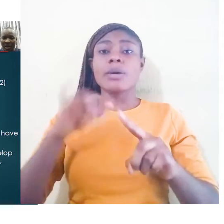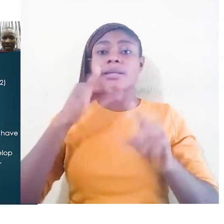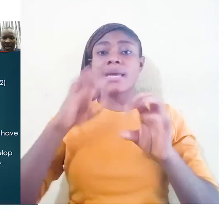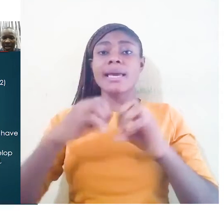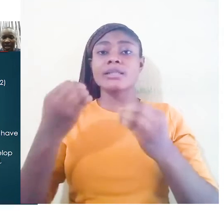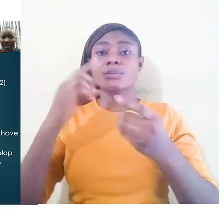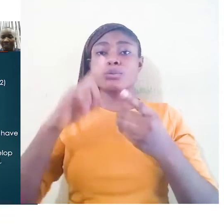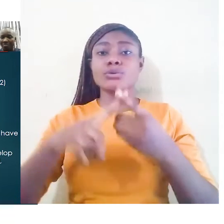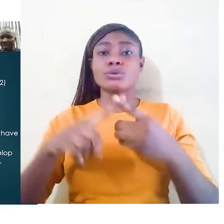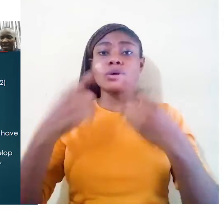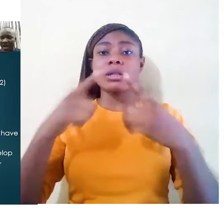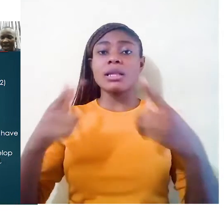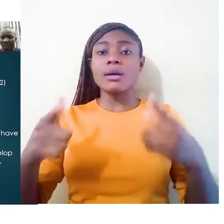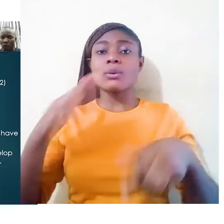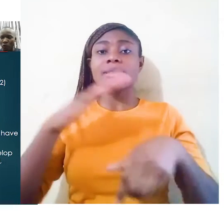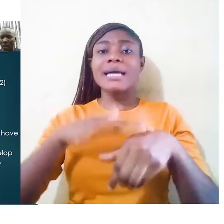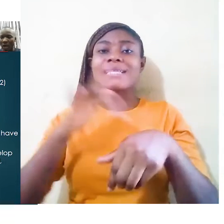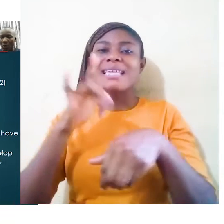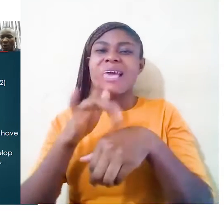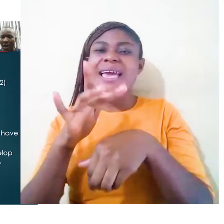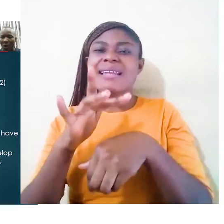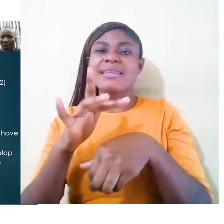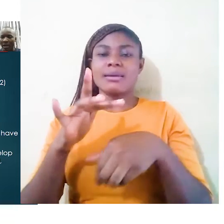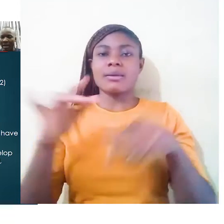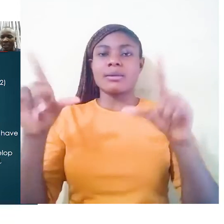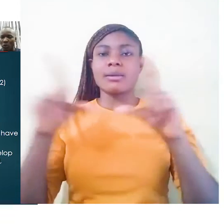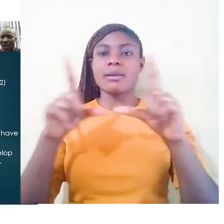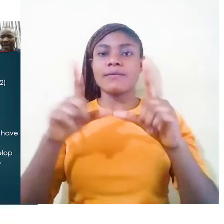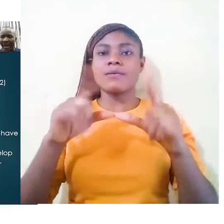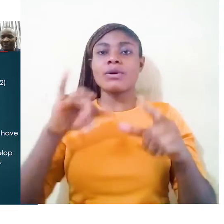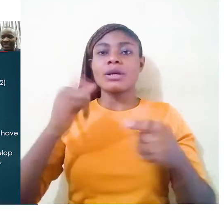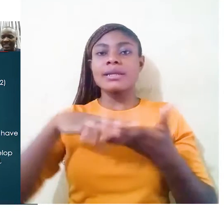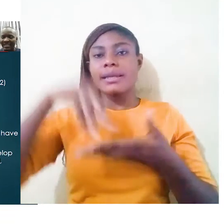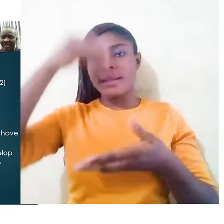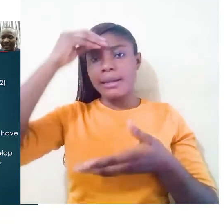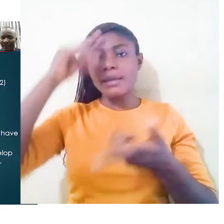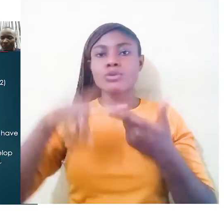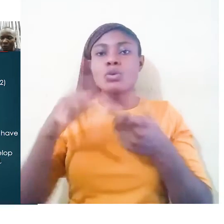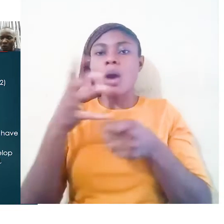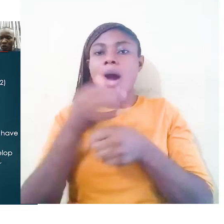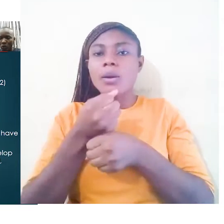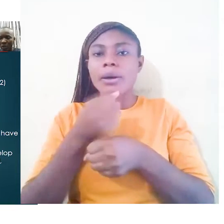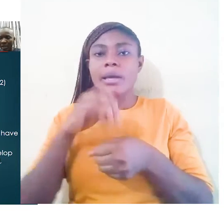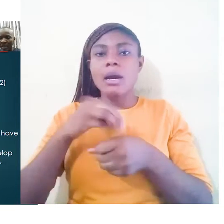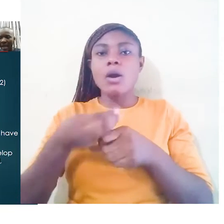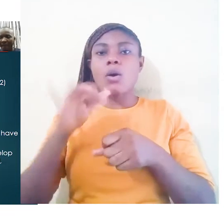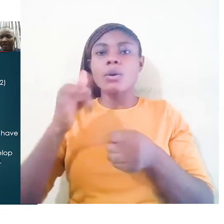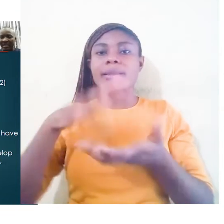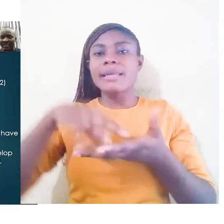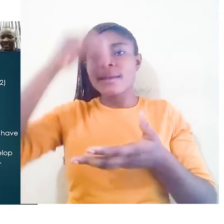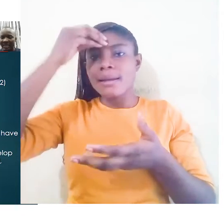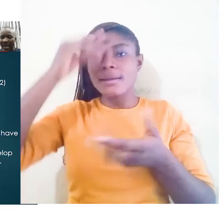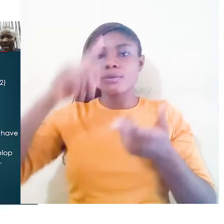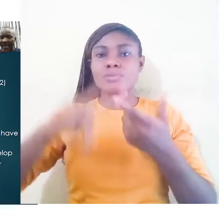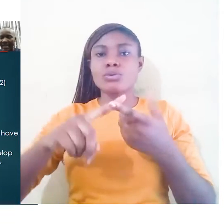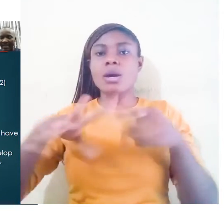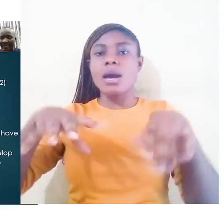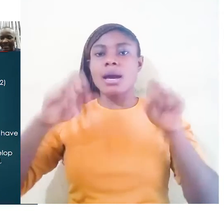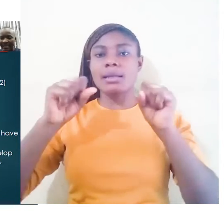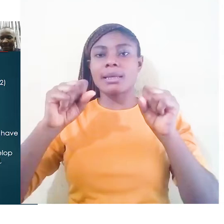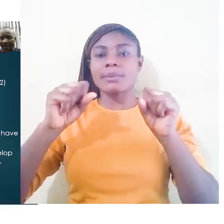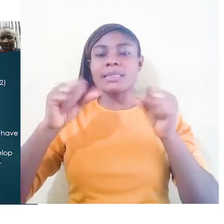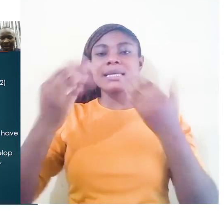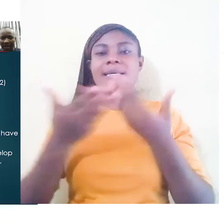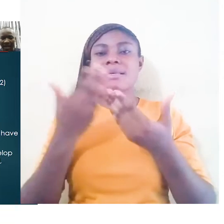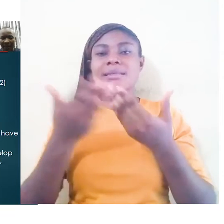stage, they learn to acquire or they learn to adapt easily to the abilities that are innate